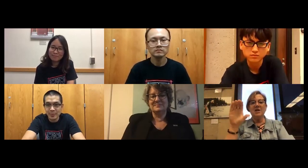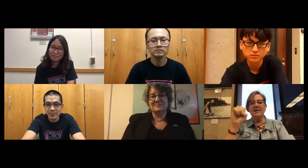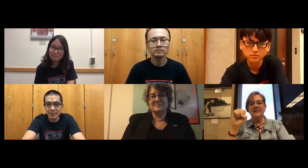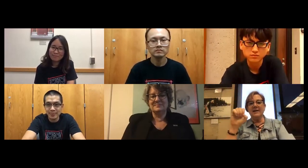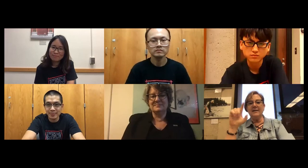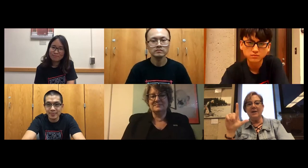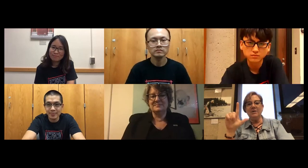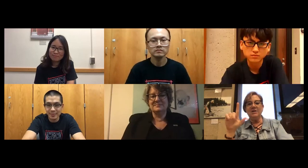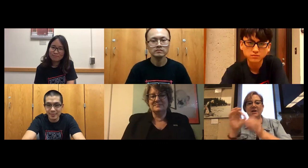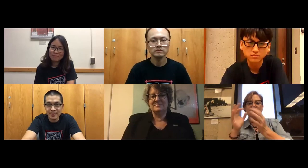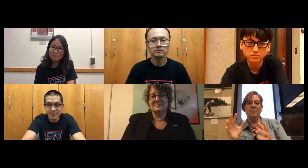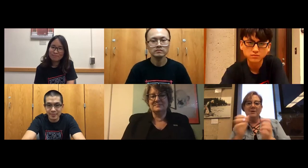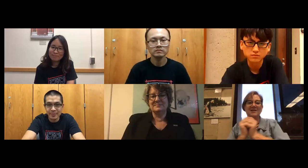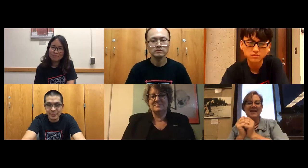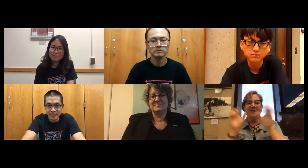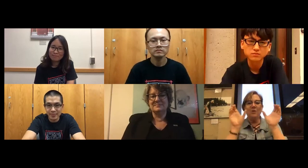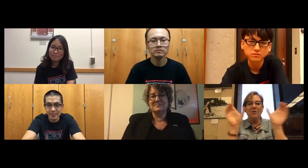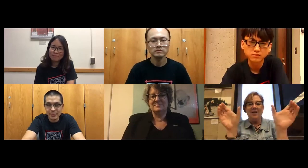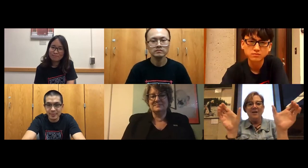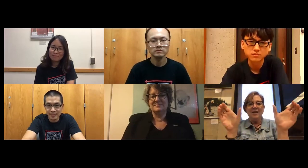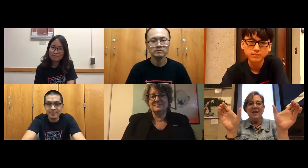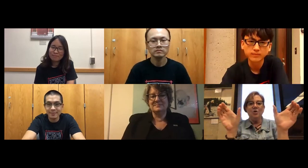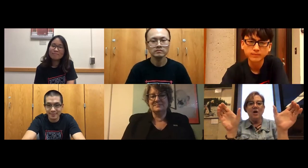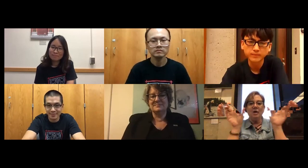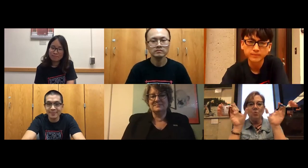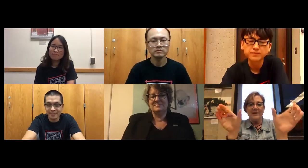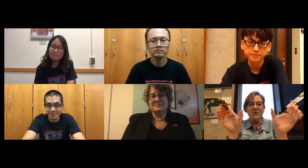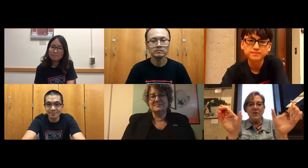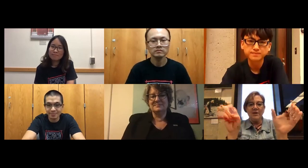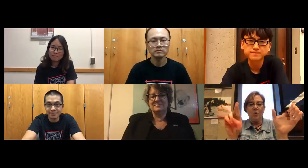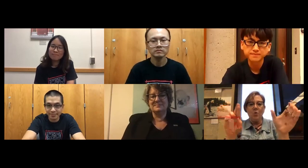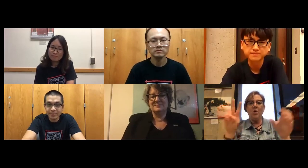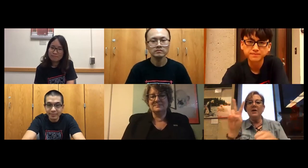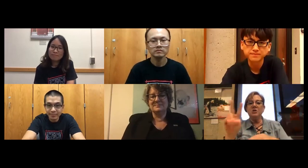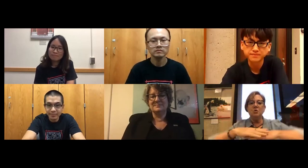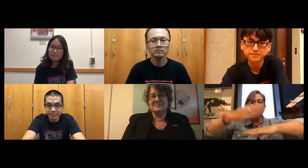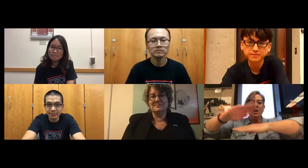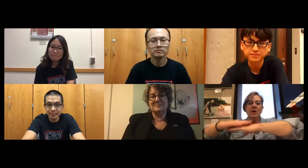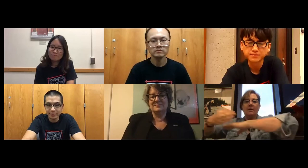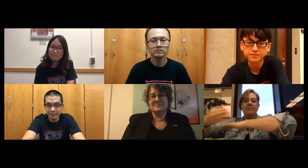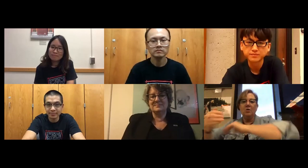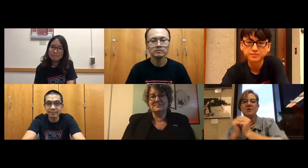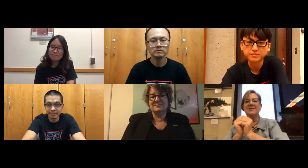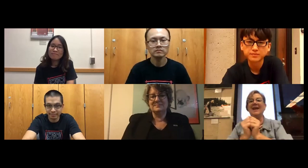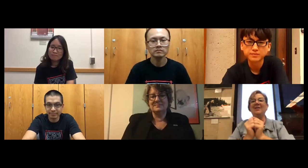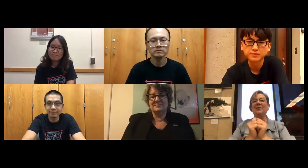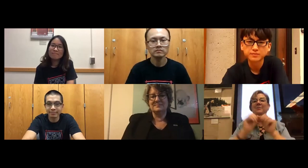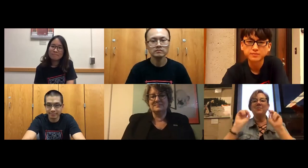Chinese Sign Language interpreters together, either on one screen or on 2 computers together,